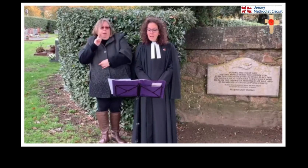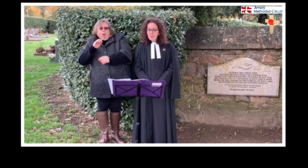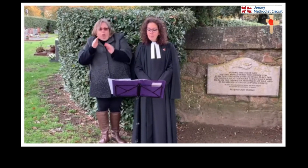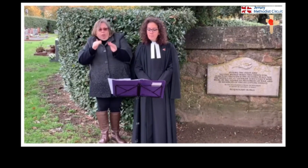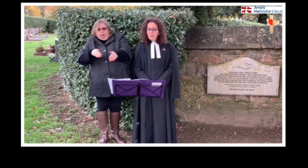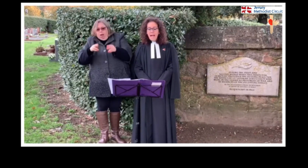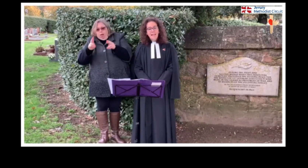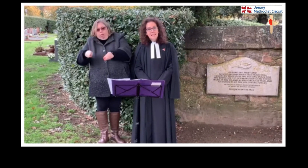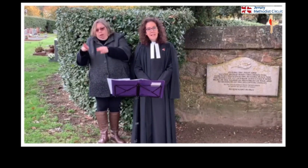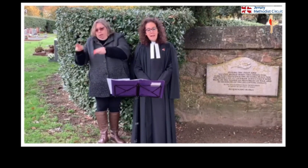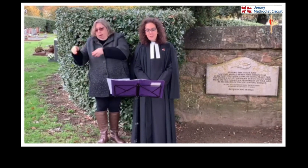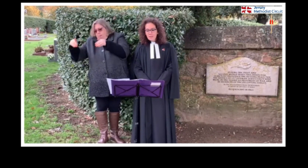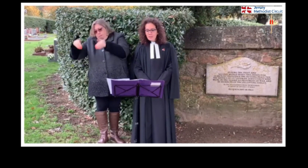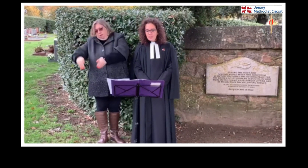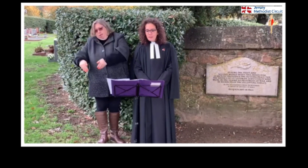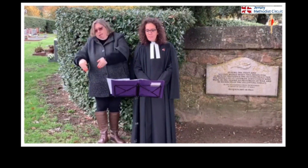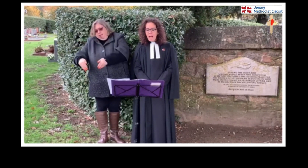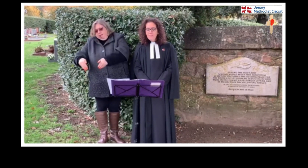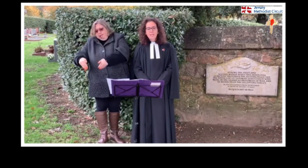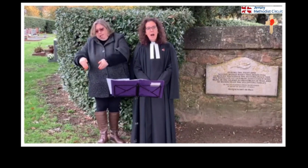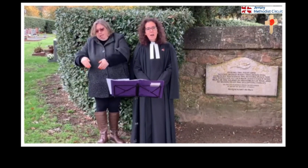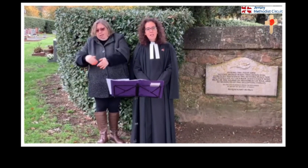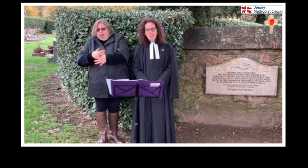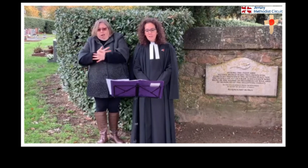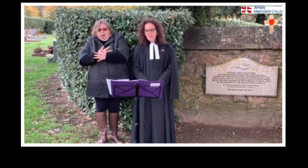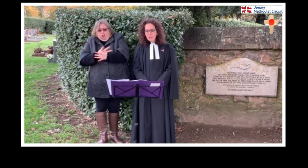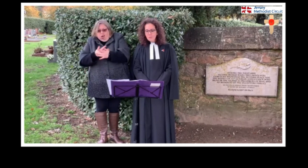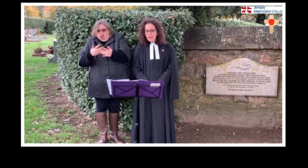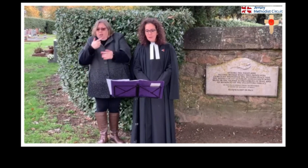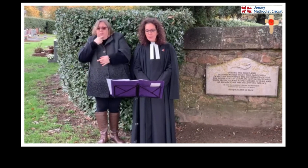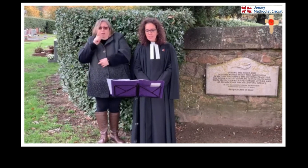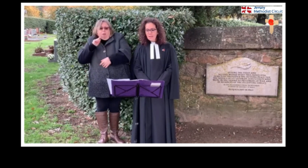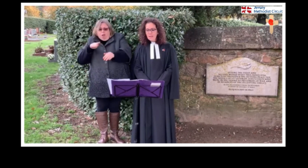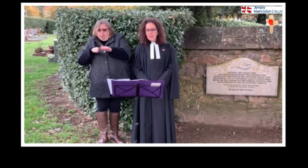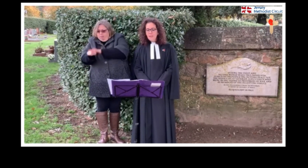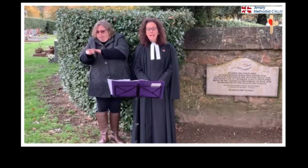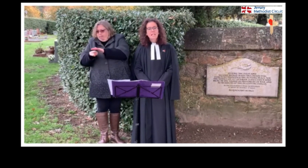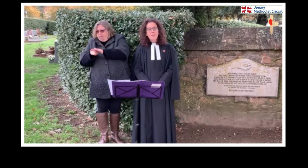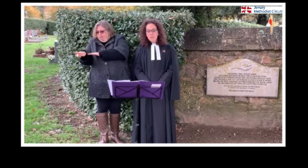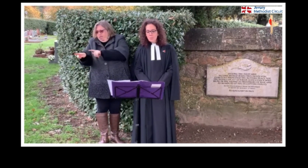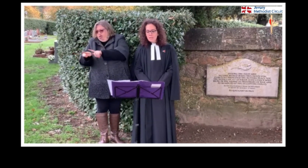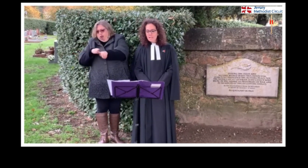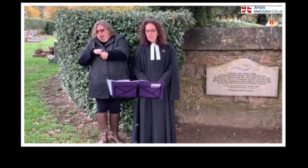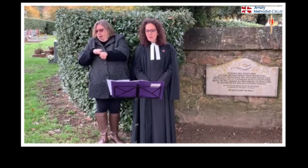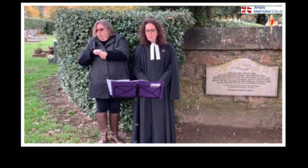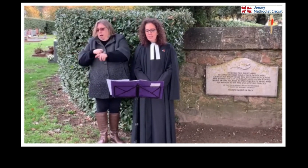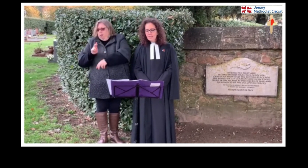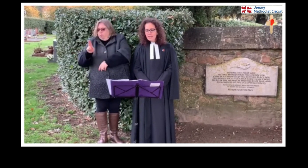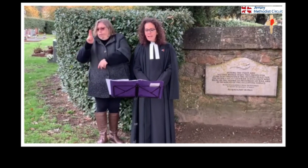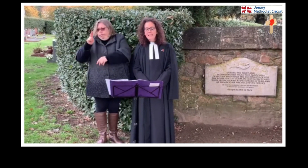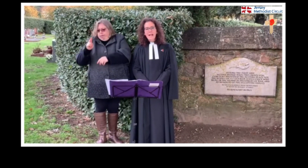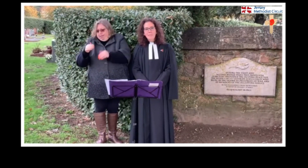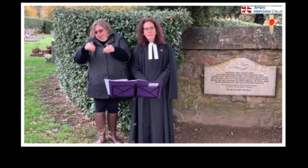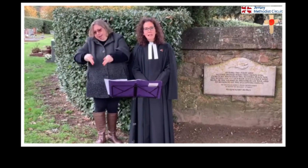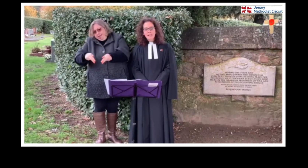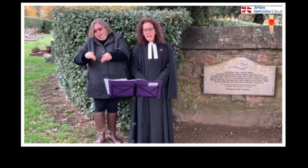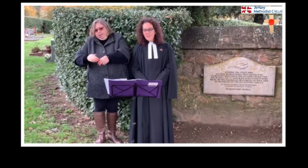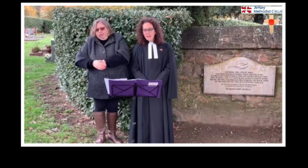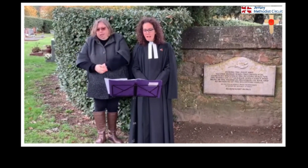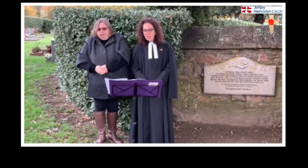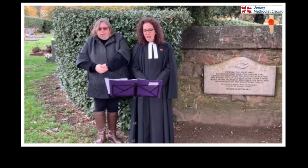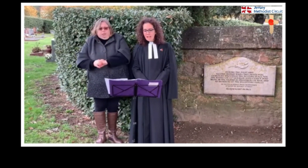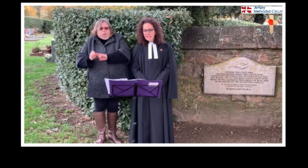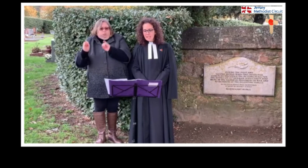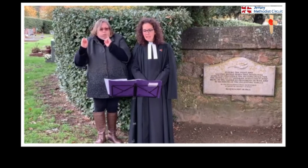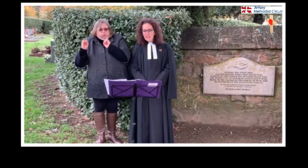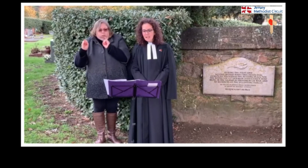His escape and death perhaps tarnished the official records, but his body was exhumed, examined again